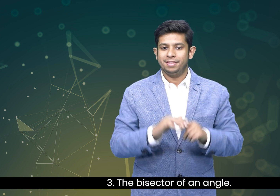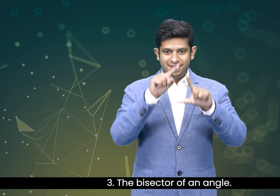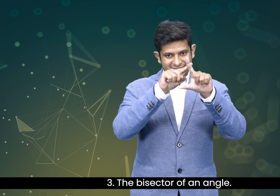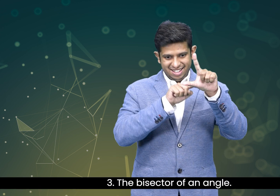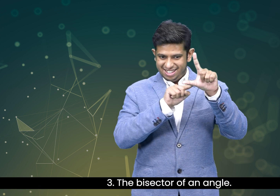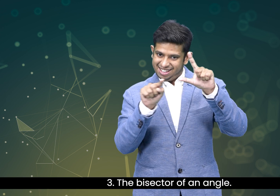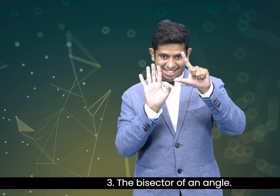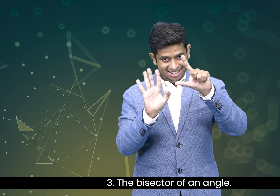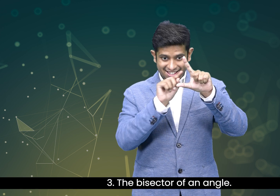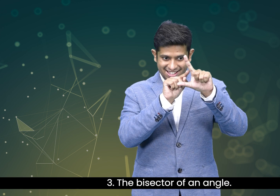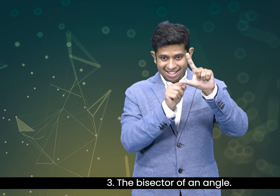The bisector of an angle.